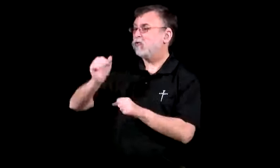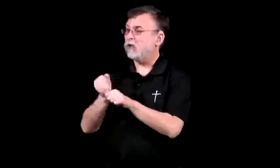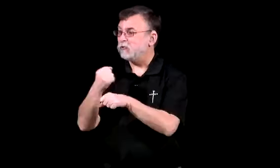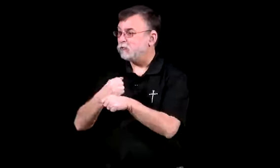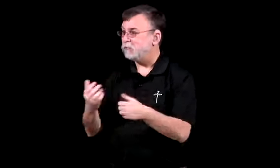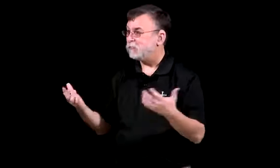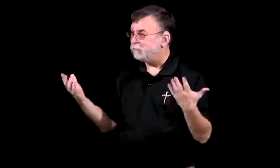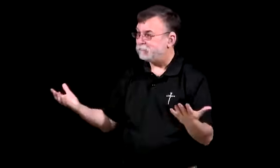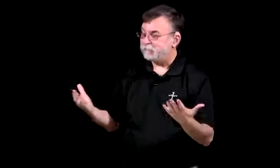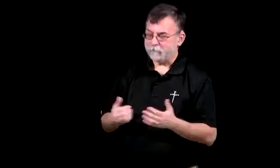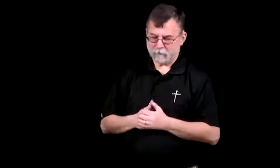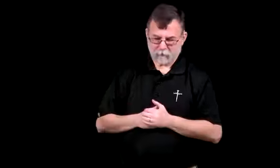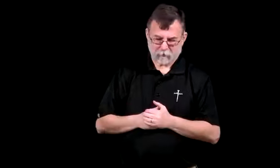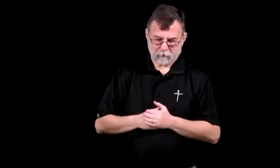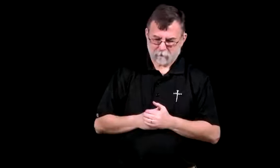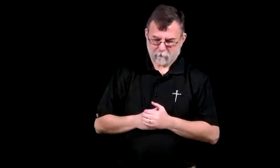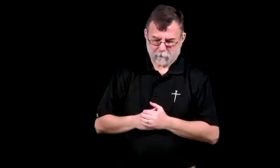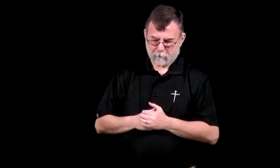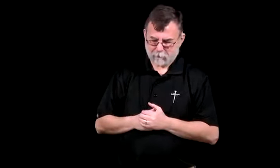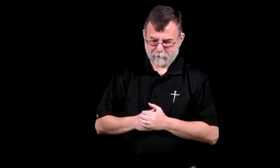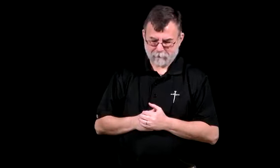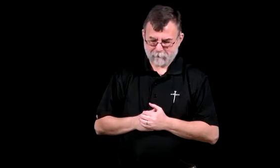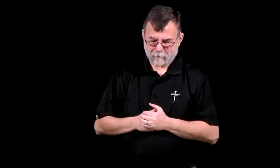there, but they're all your creation.